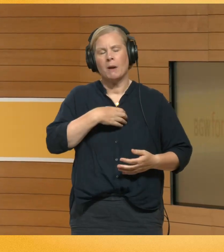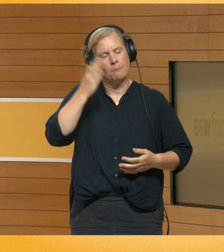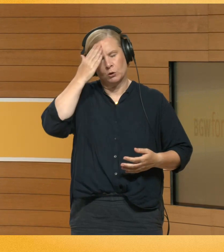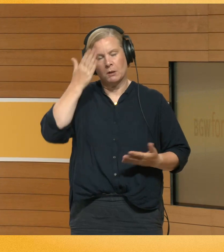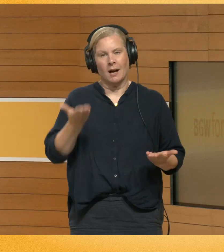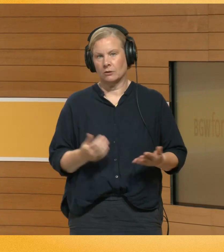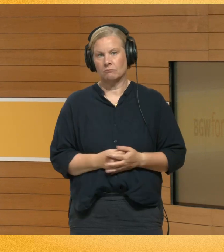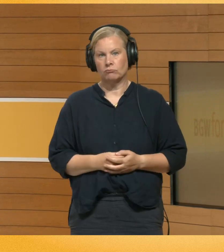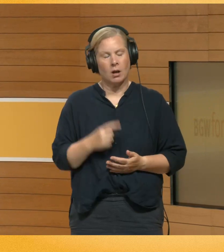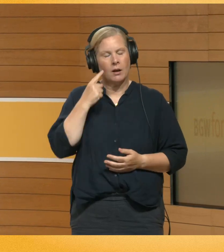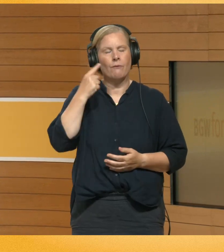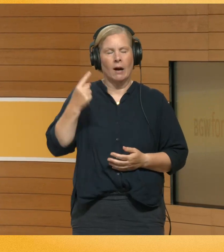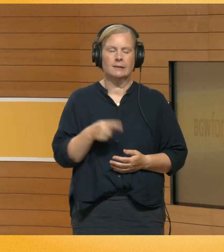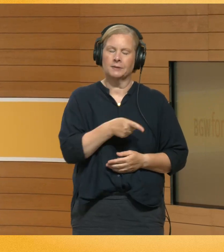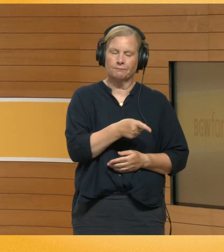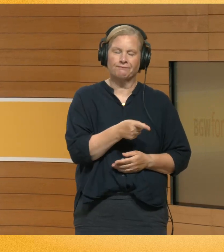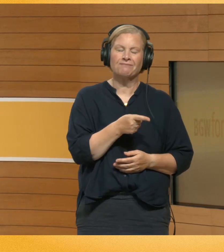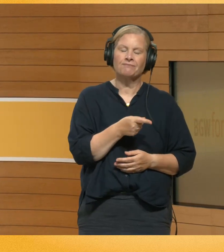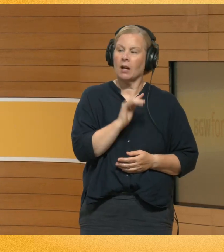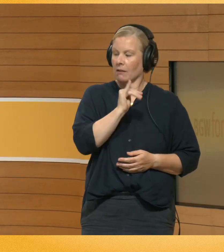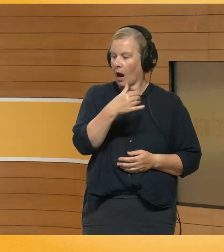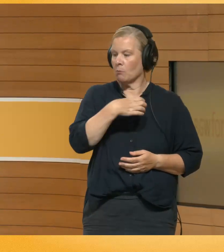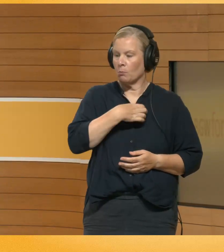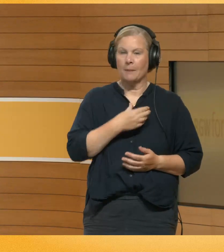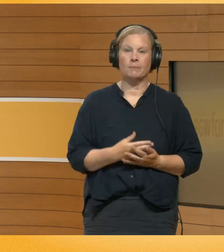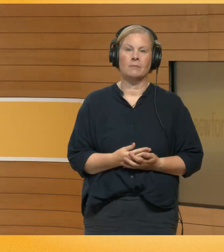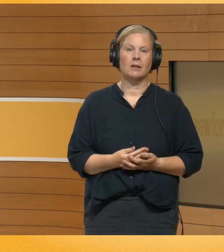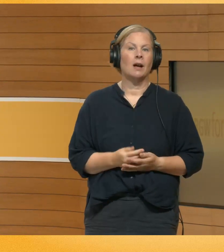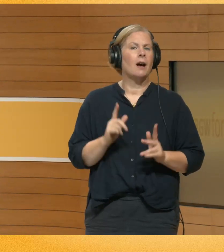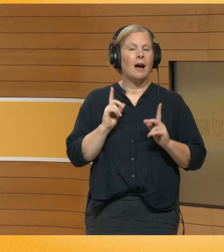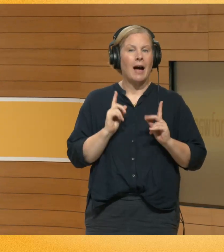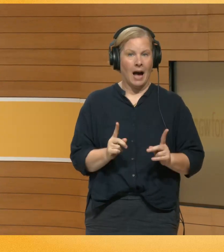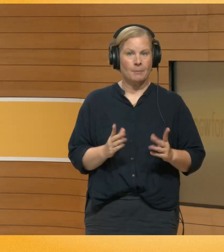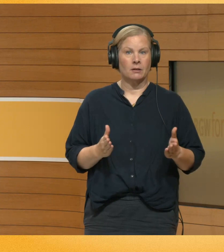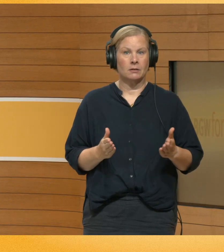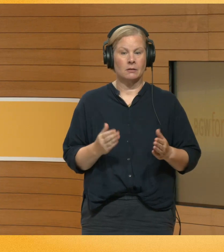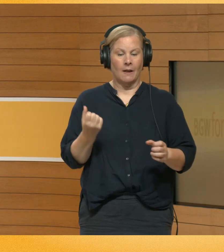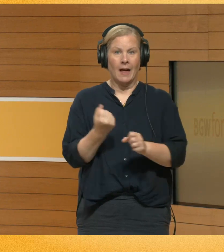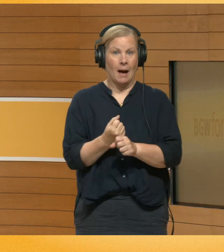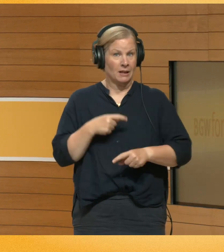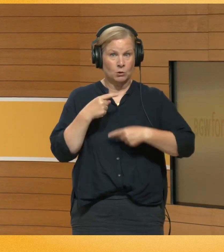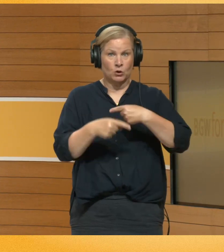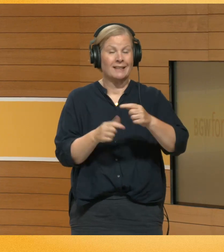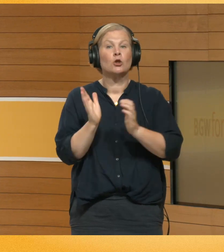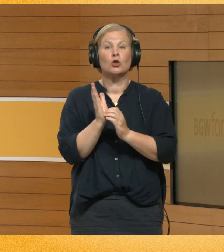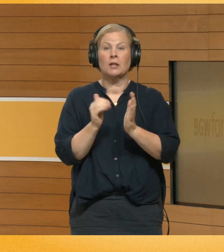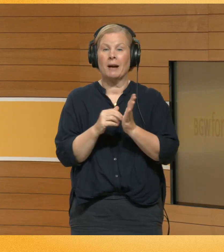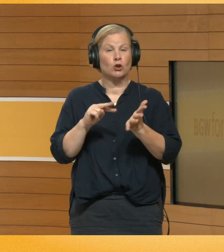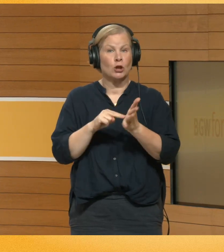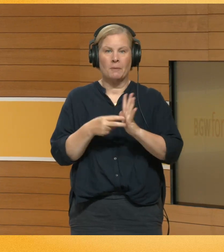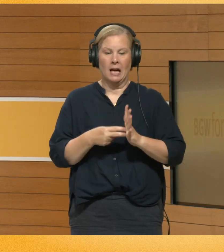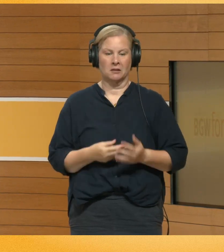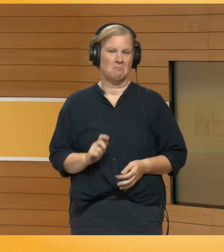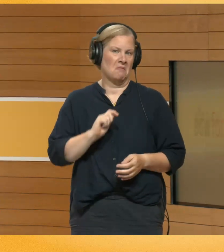have realized that the organizations know about the issues they are facing. They know that it's a problem, but we hardly ever